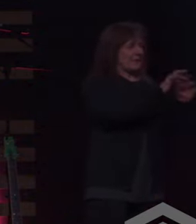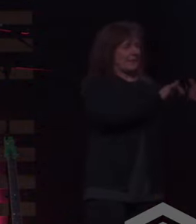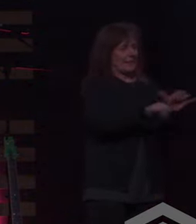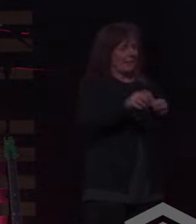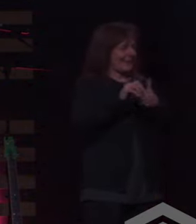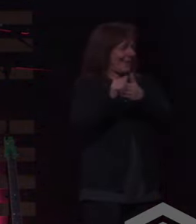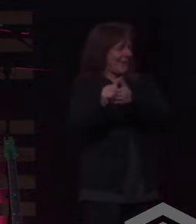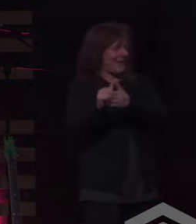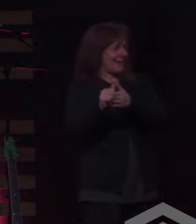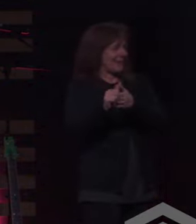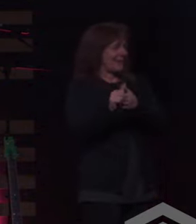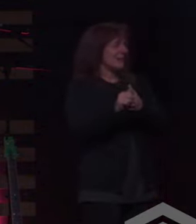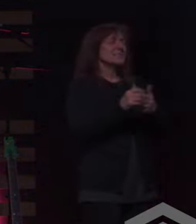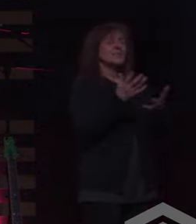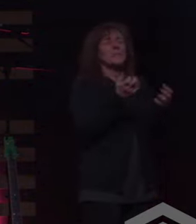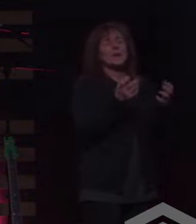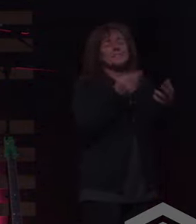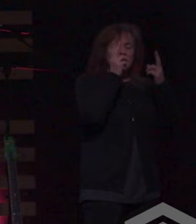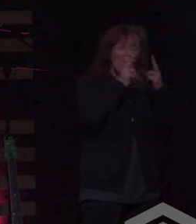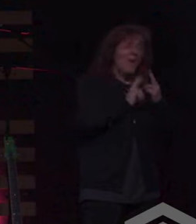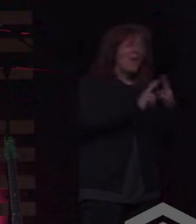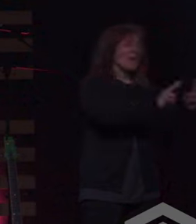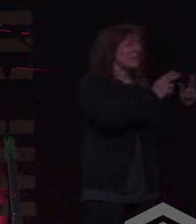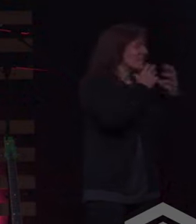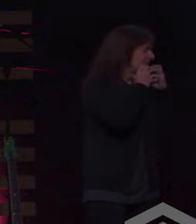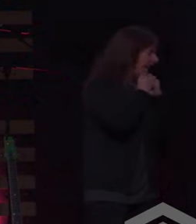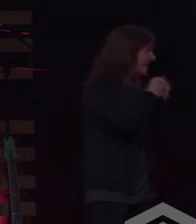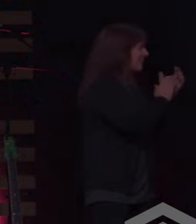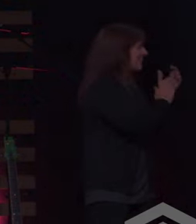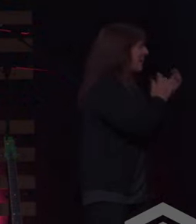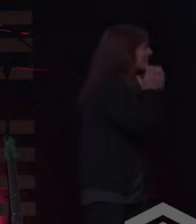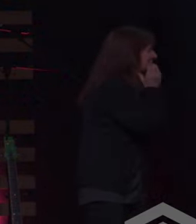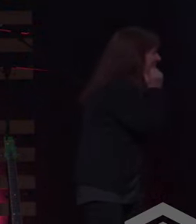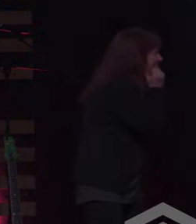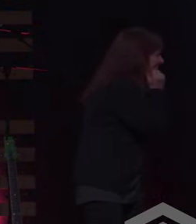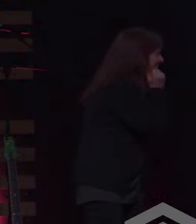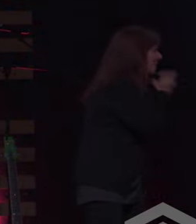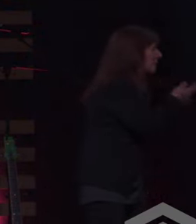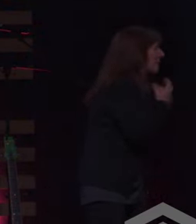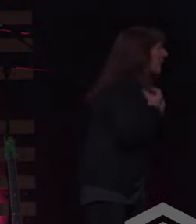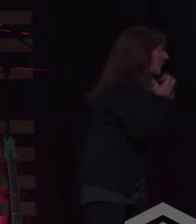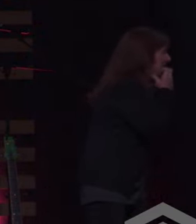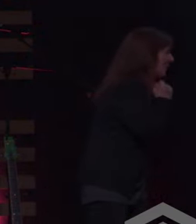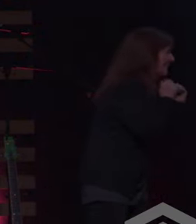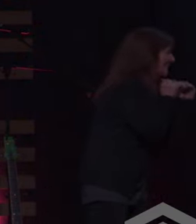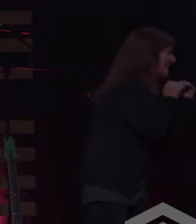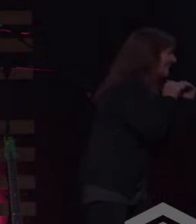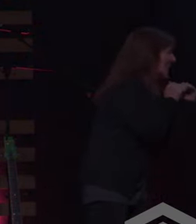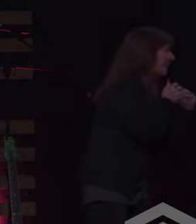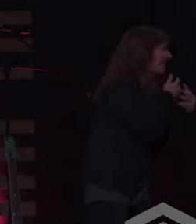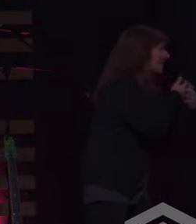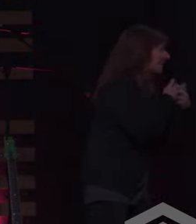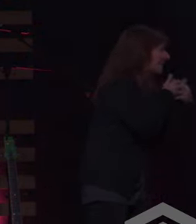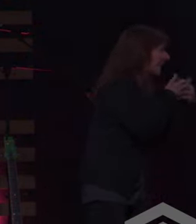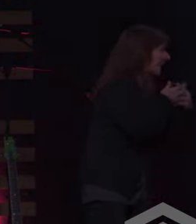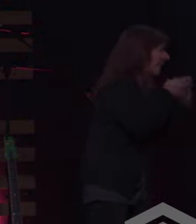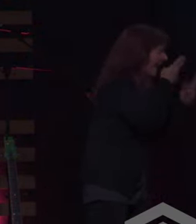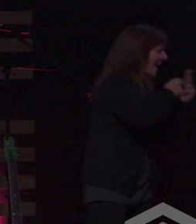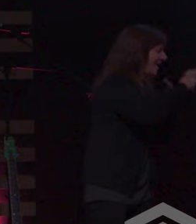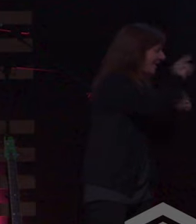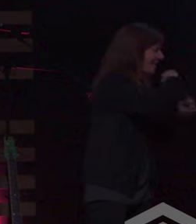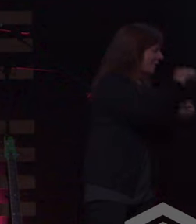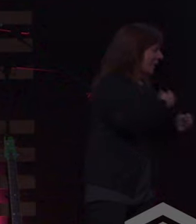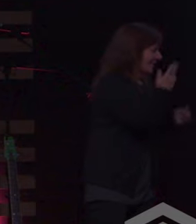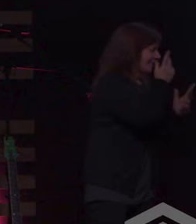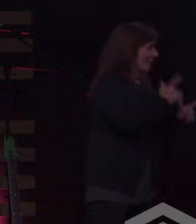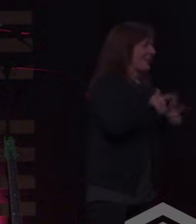head. Instead, she yearns to be honored, valued, and prized as a precious equal, a fellow heir of grace of